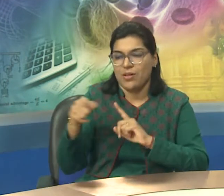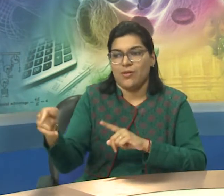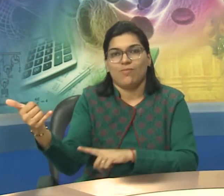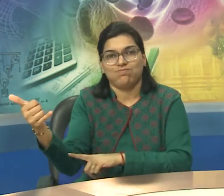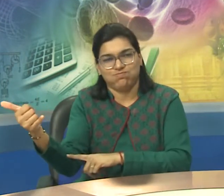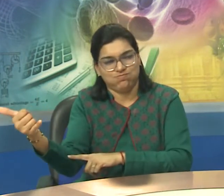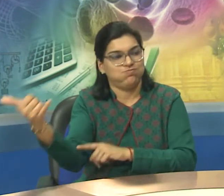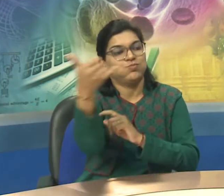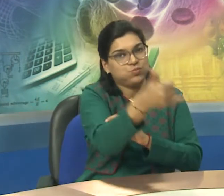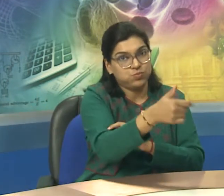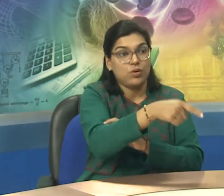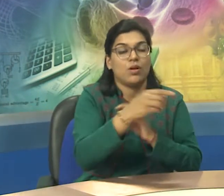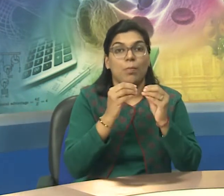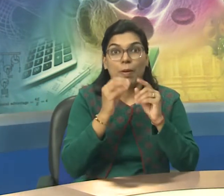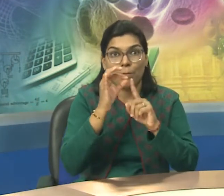increased productivity,